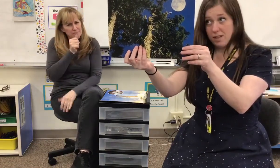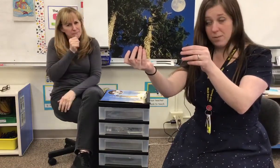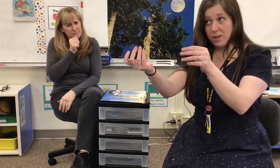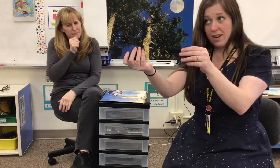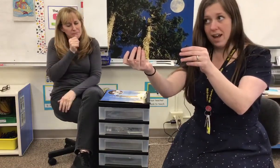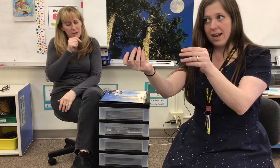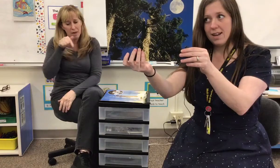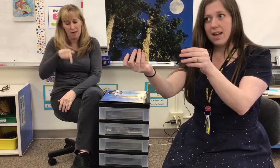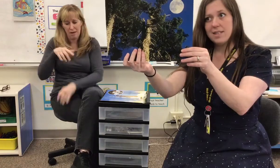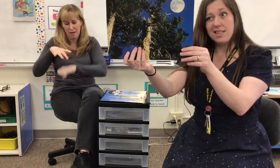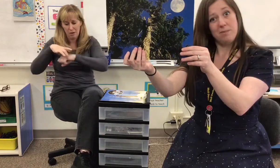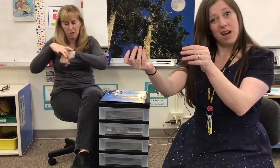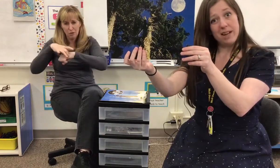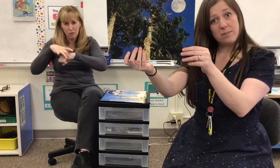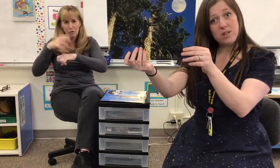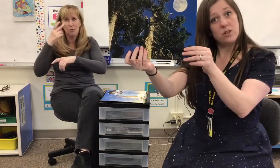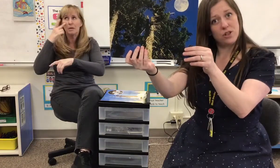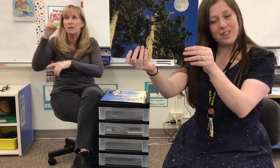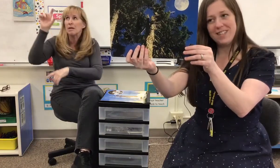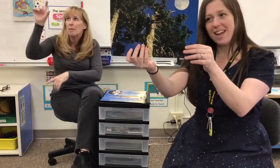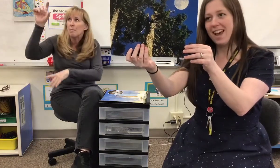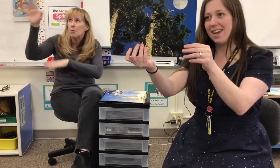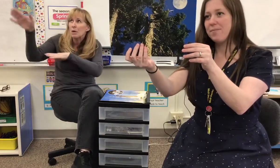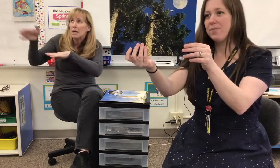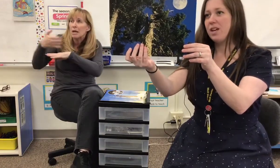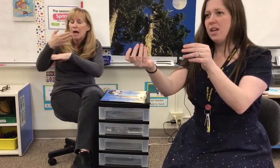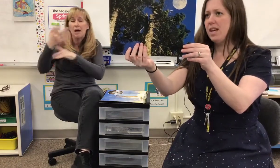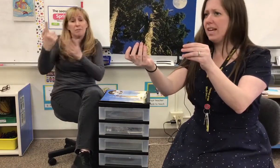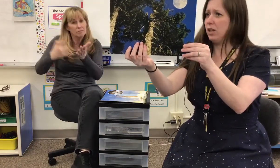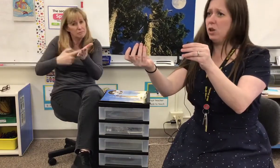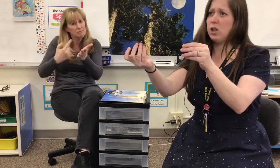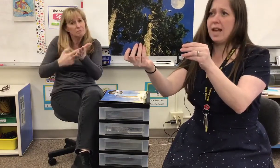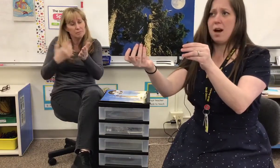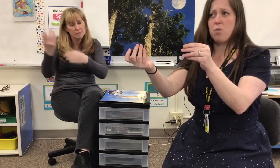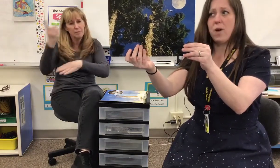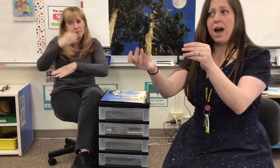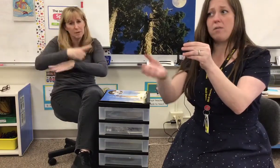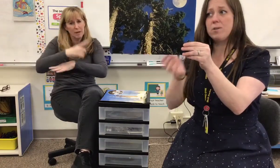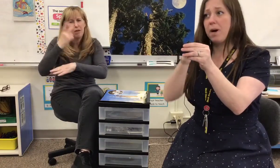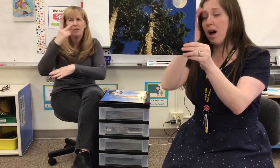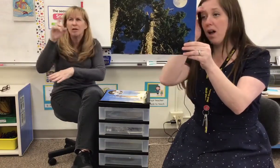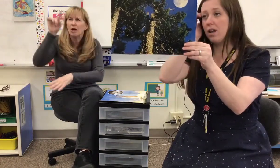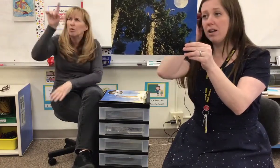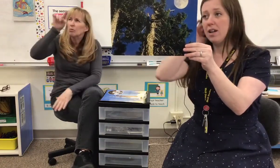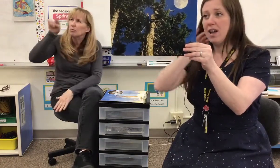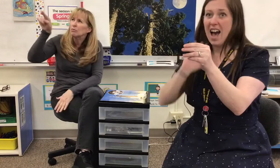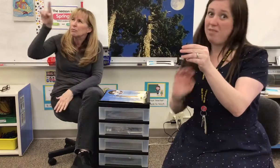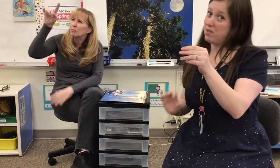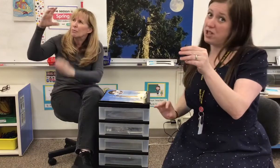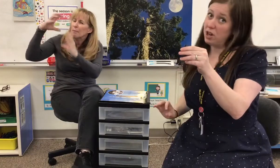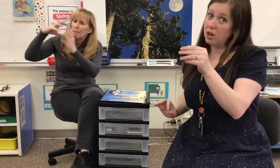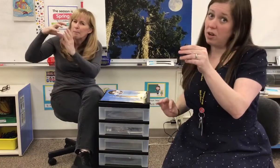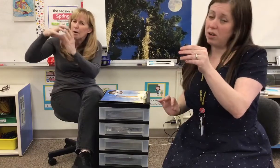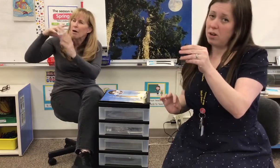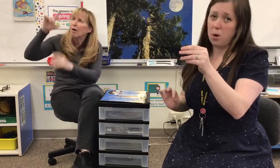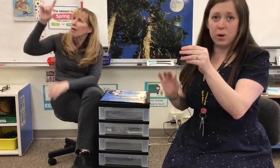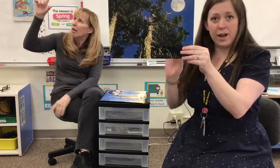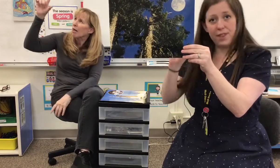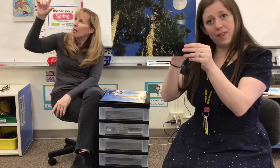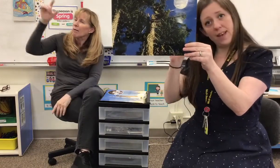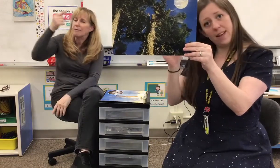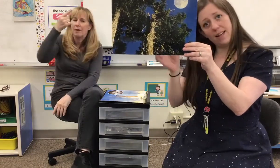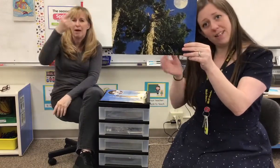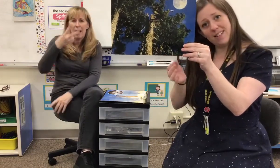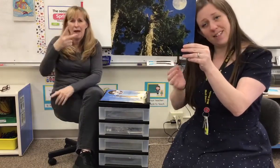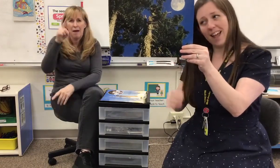we see the moon at night and sometimes during the day. It can look like a round ball, half of a circle, or